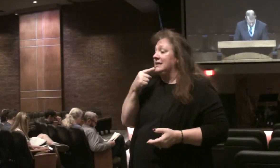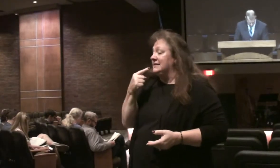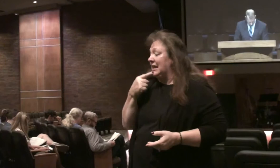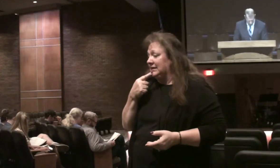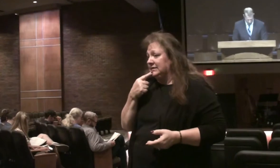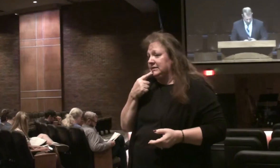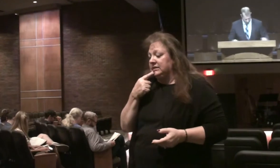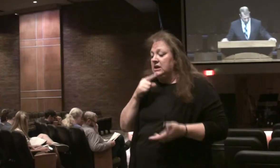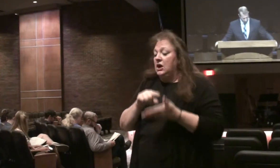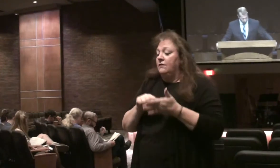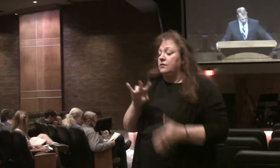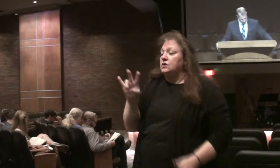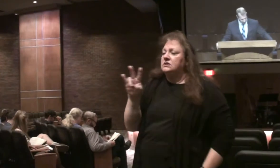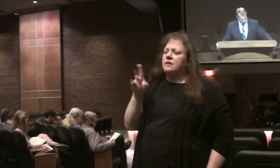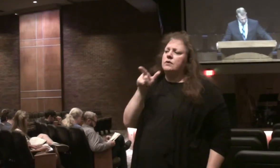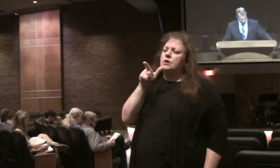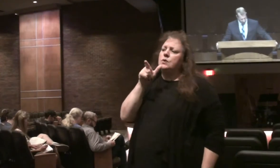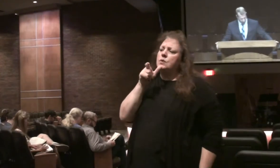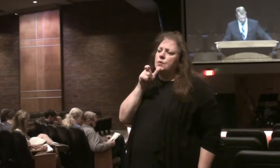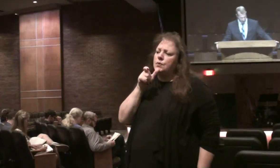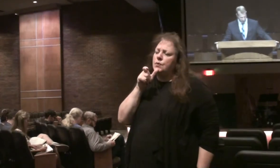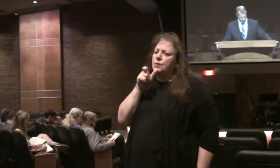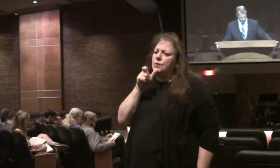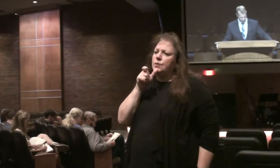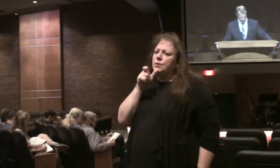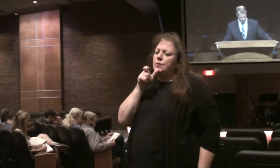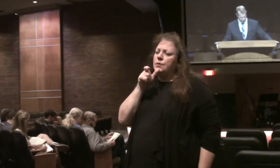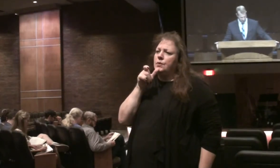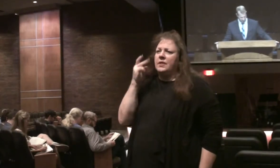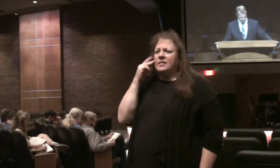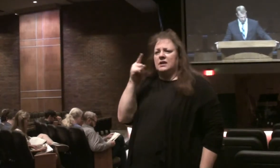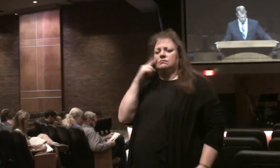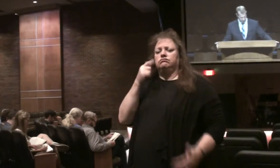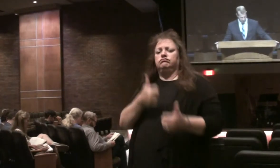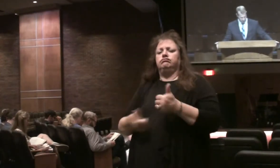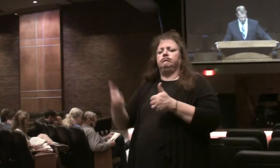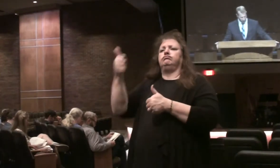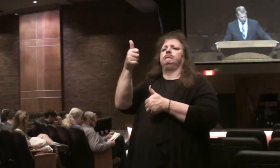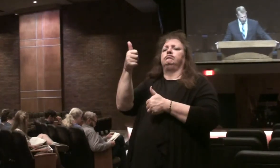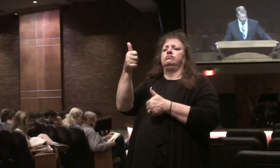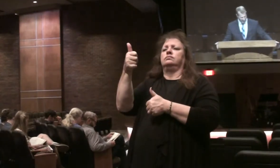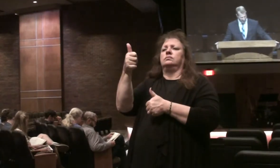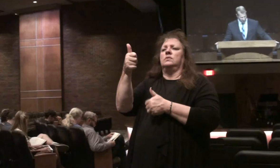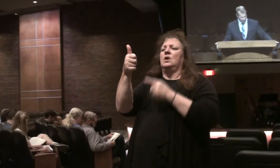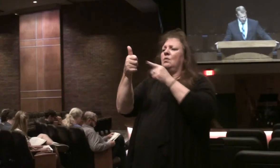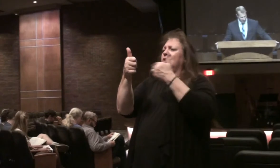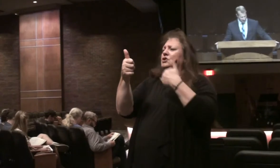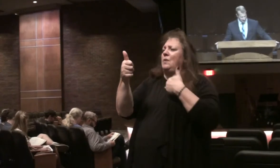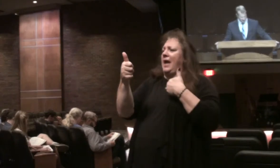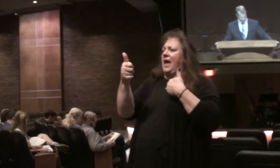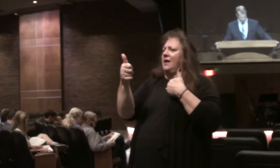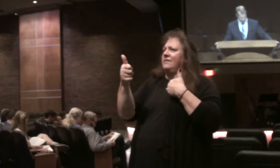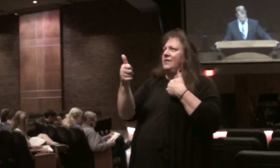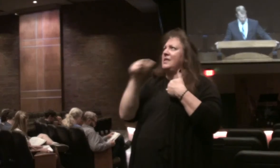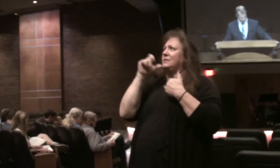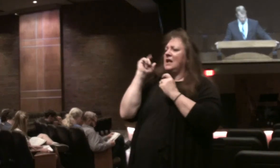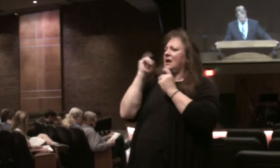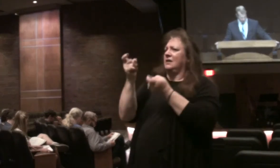7, for who regards you as superior? What you have you did not